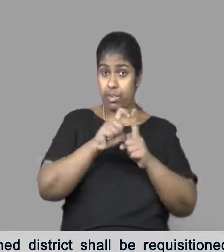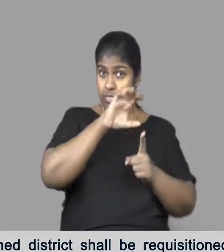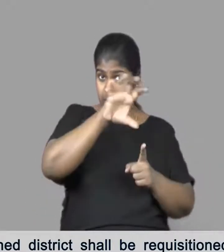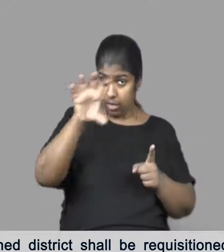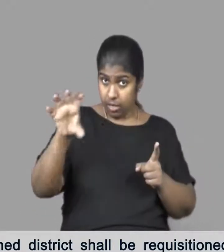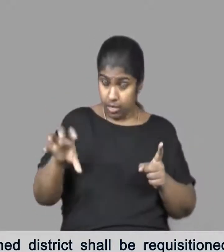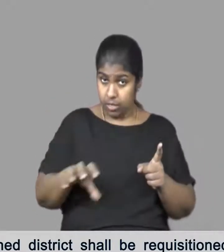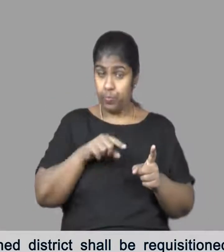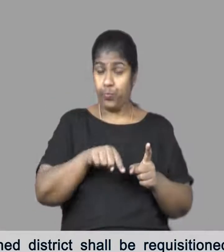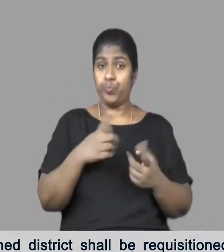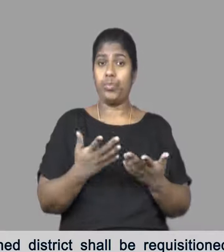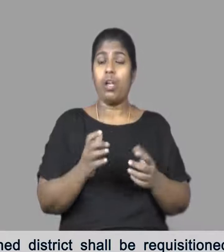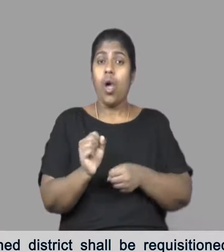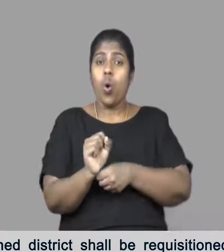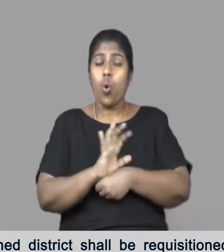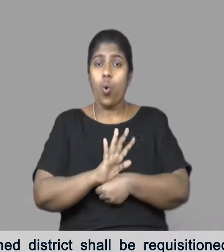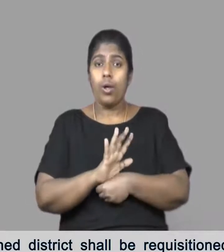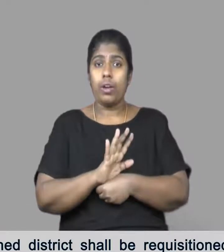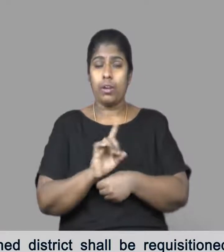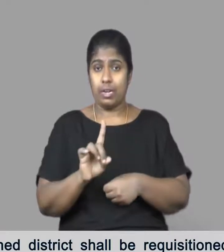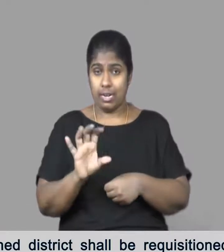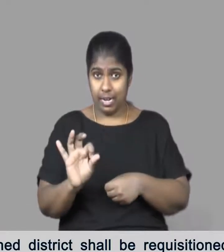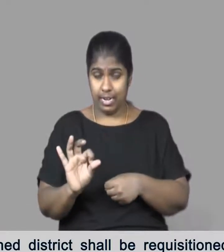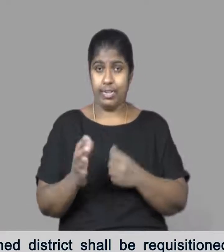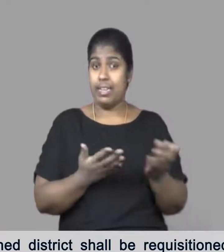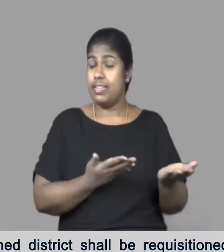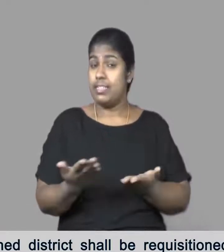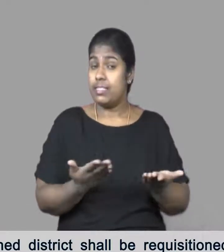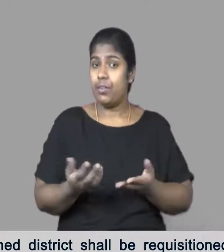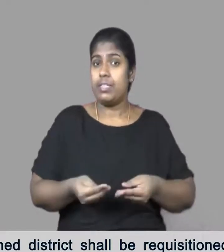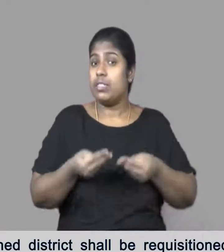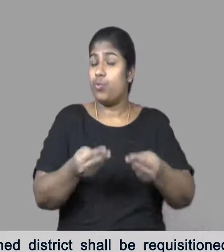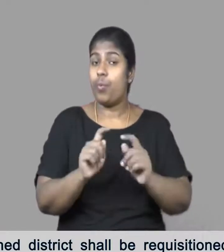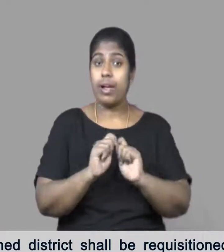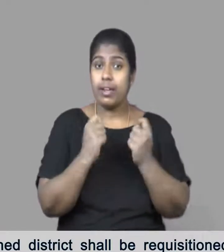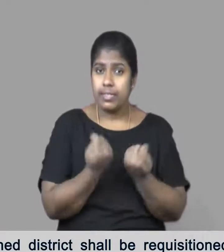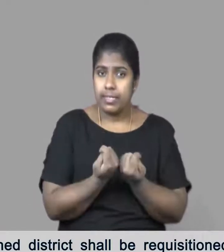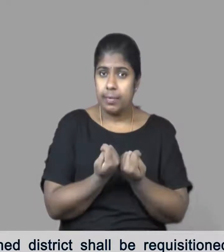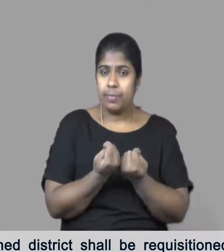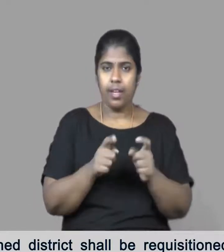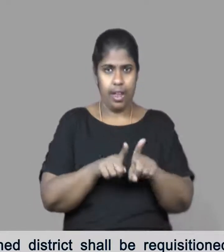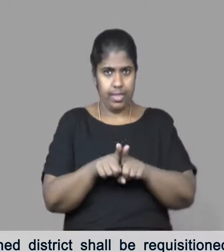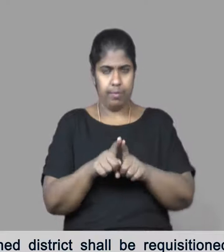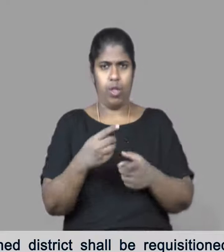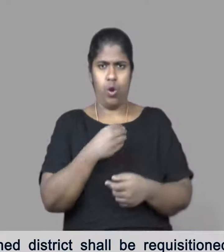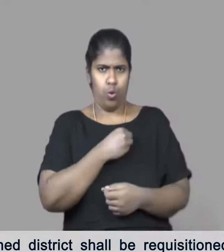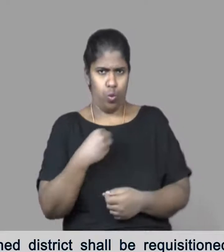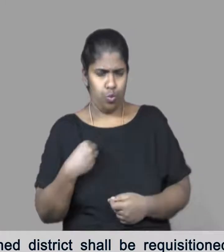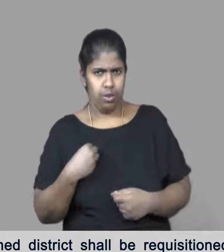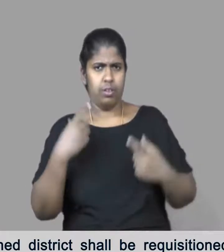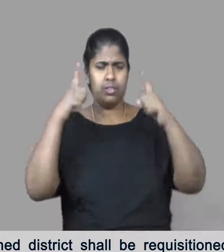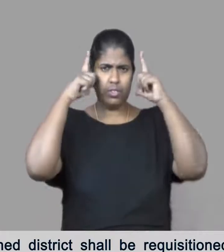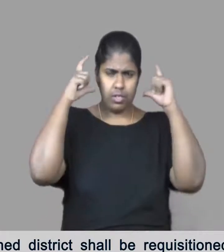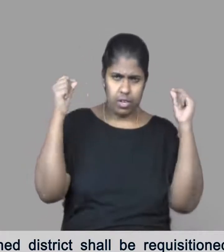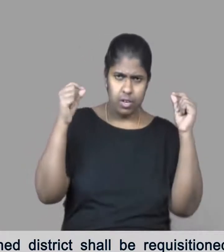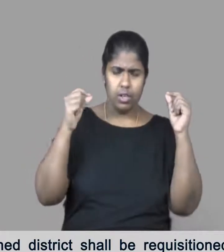The rapid response team of the concerned district